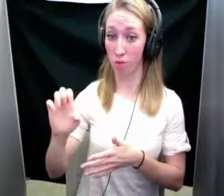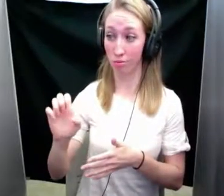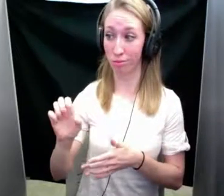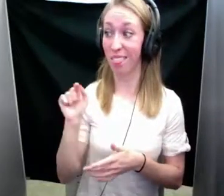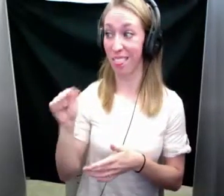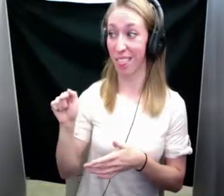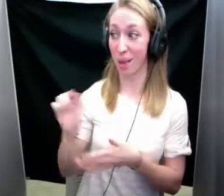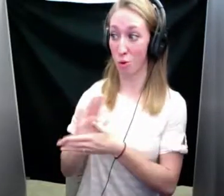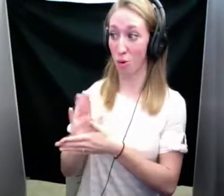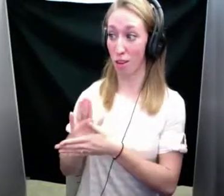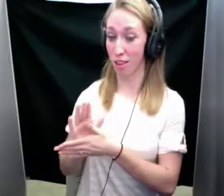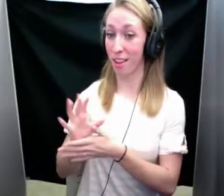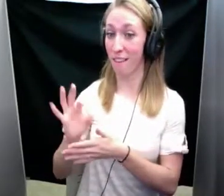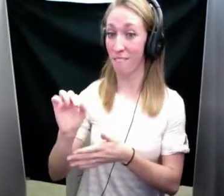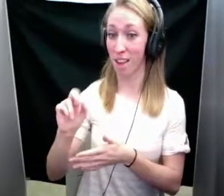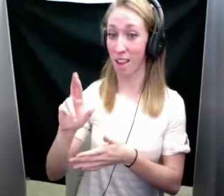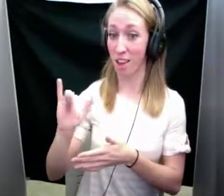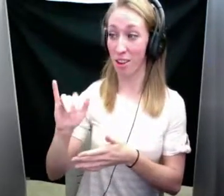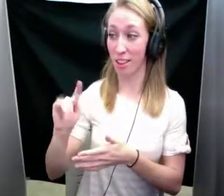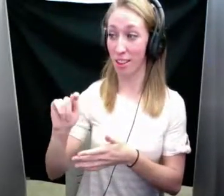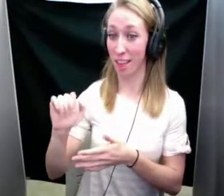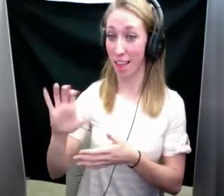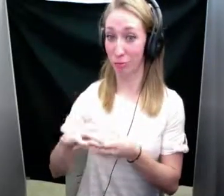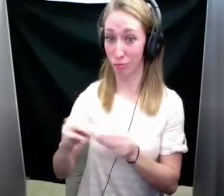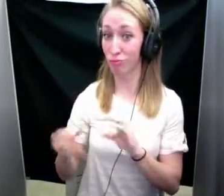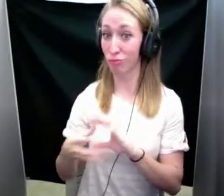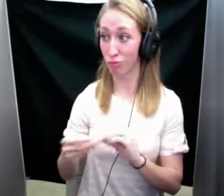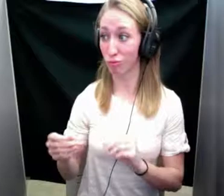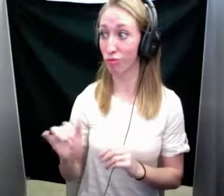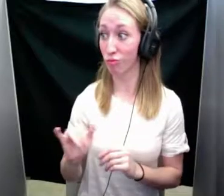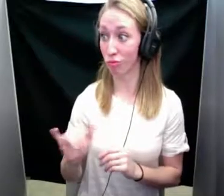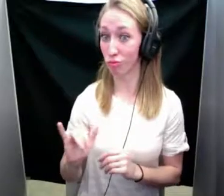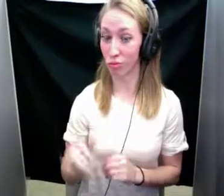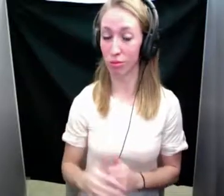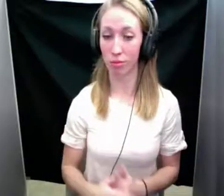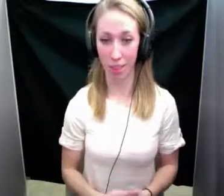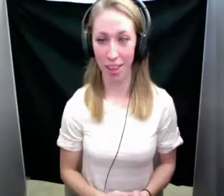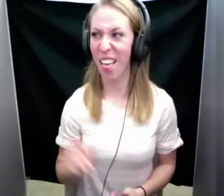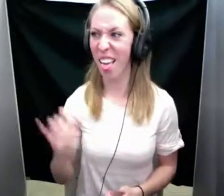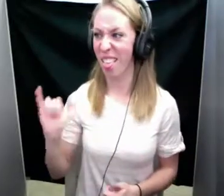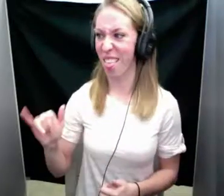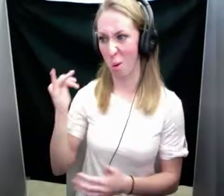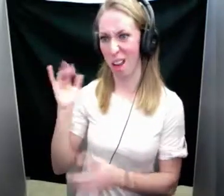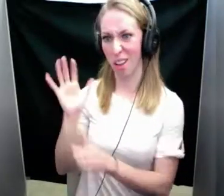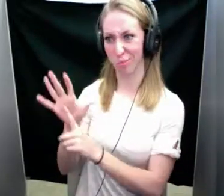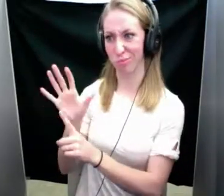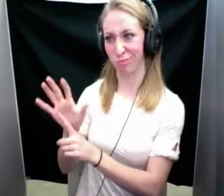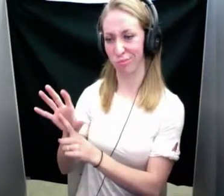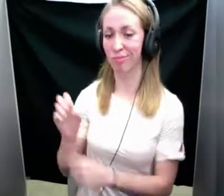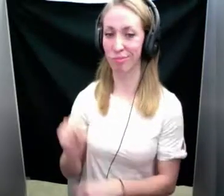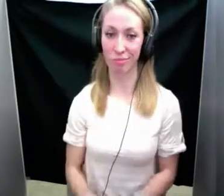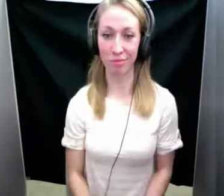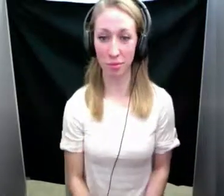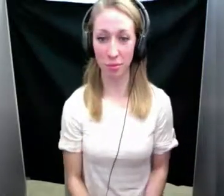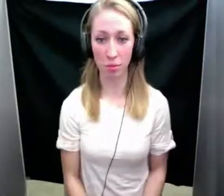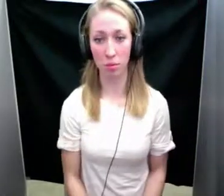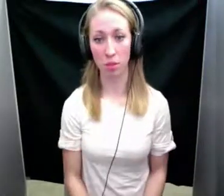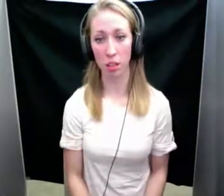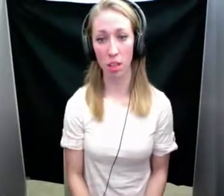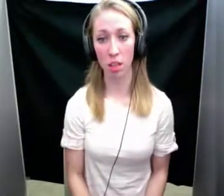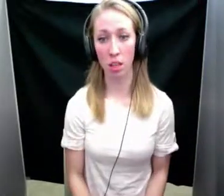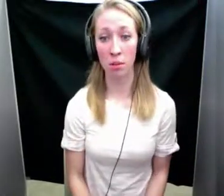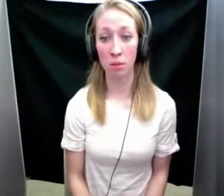so. That's why it was so popular, because there's something, So they're always the